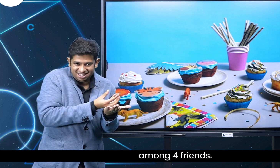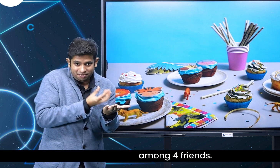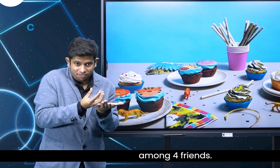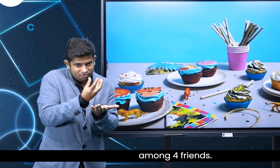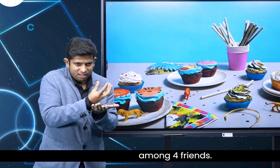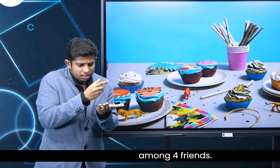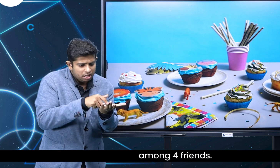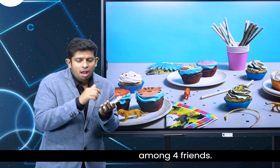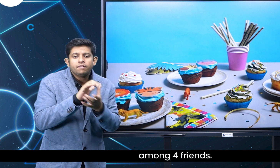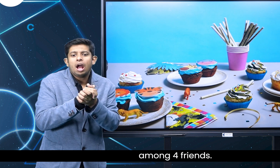friends.